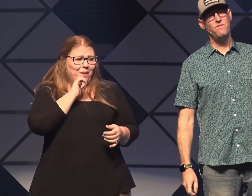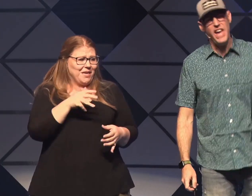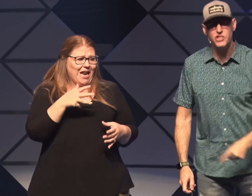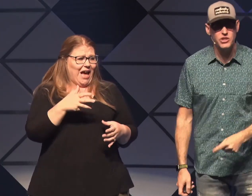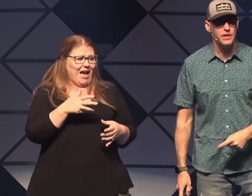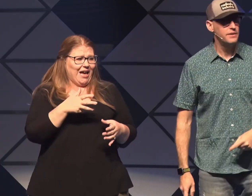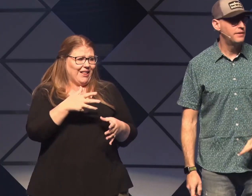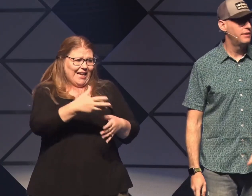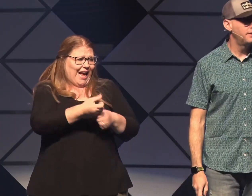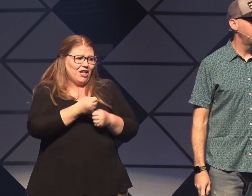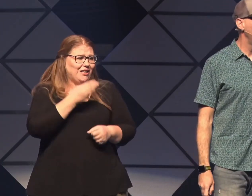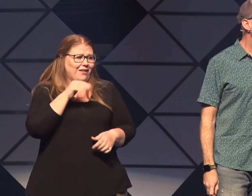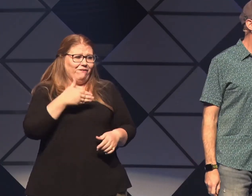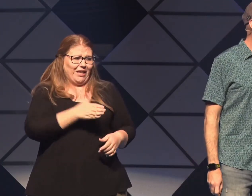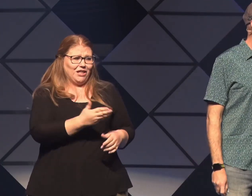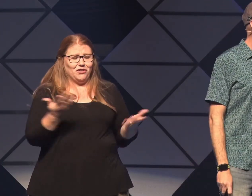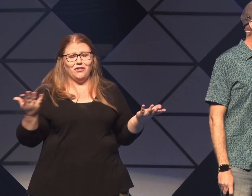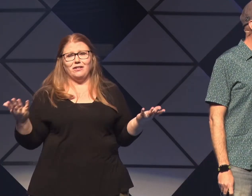any fish.